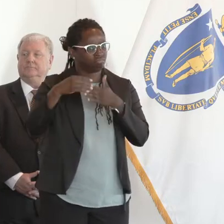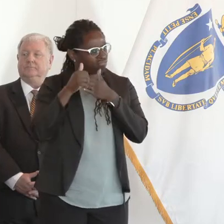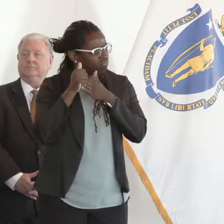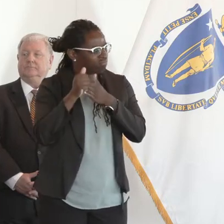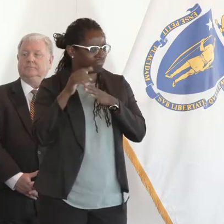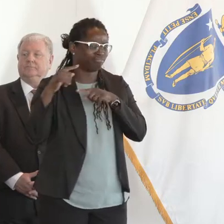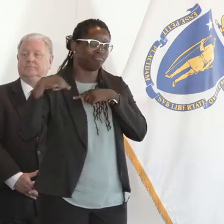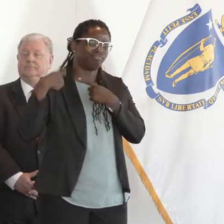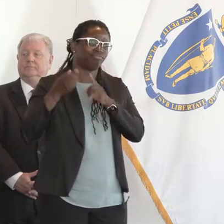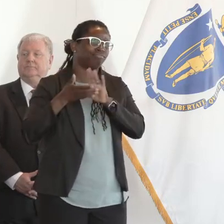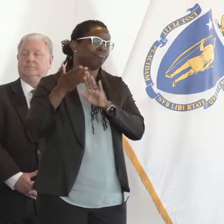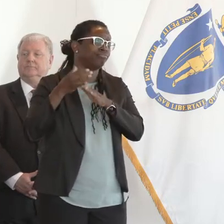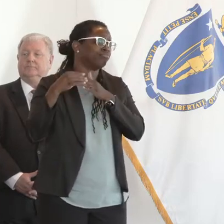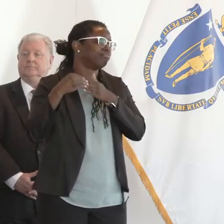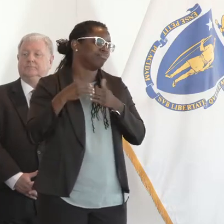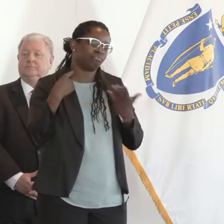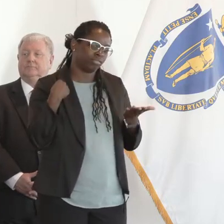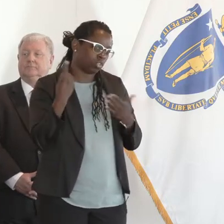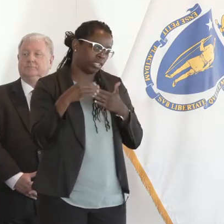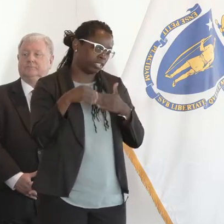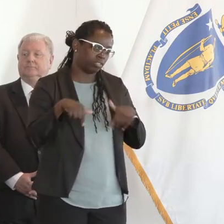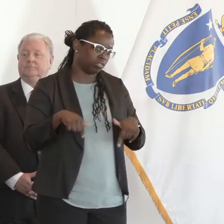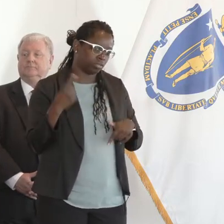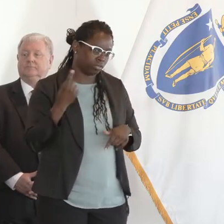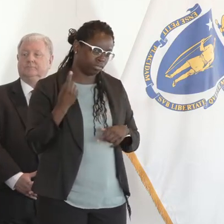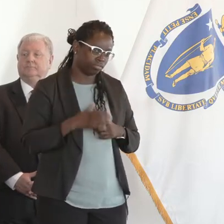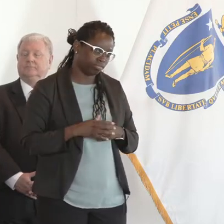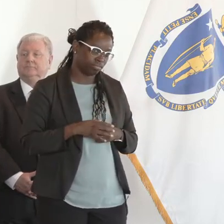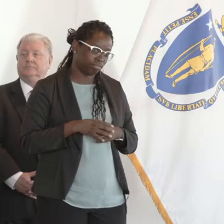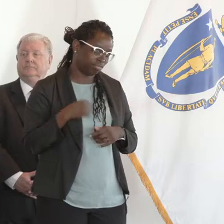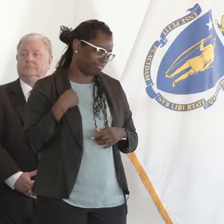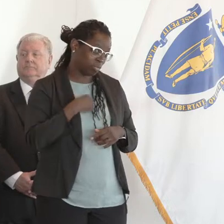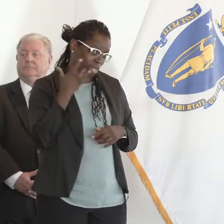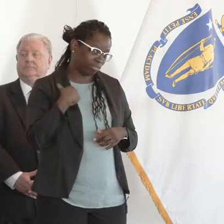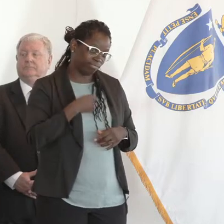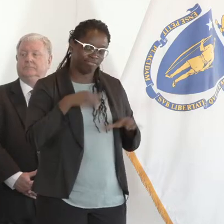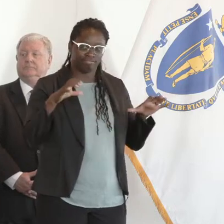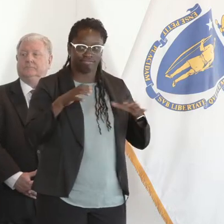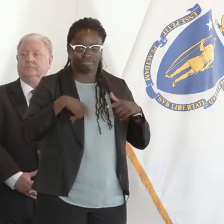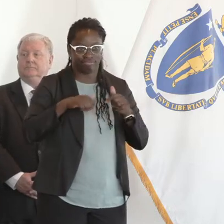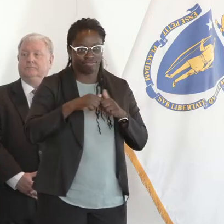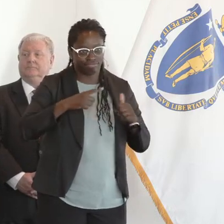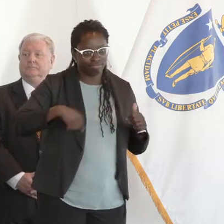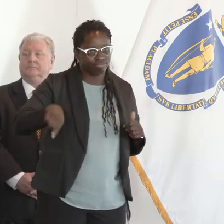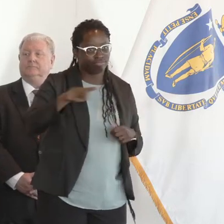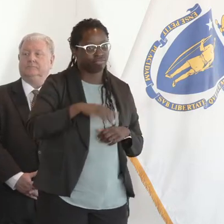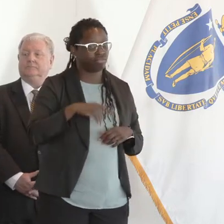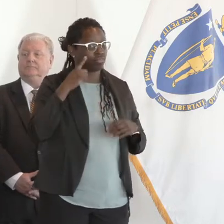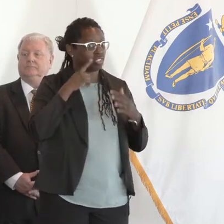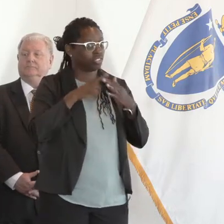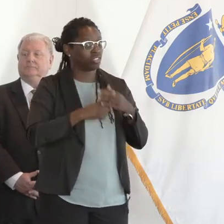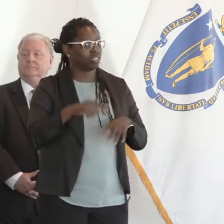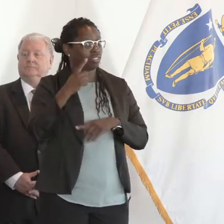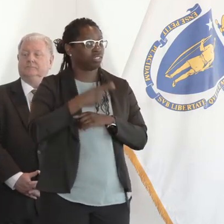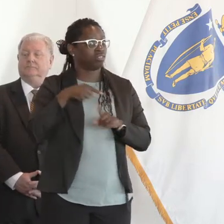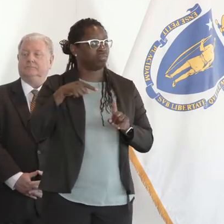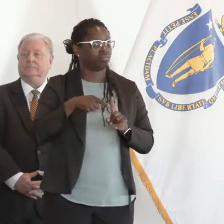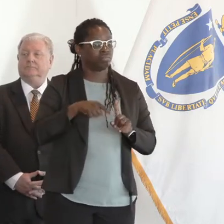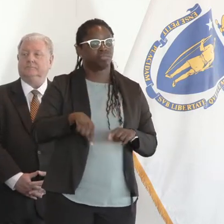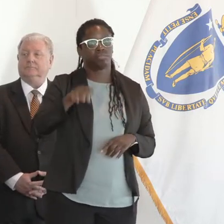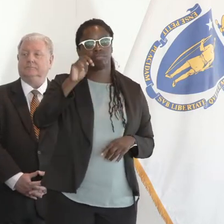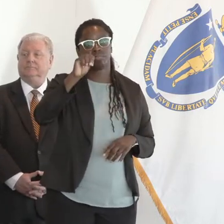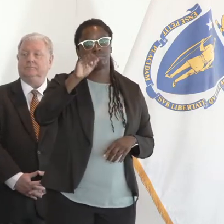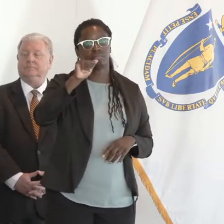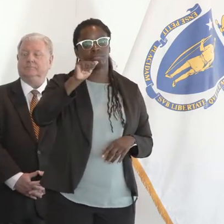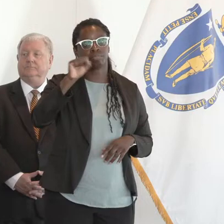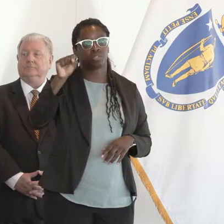and we're excited to be here together with all of you. Yesterday, we started the day at Mass Maritime Academy in Buzzards Bay. We